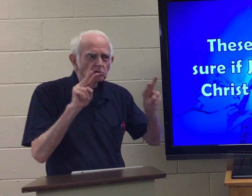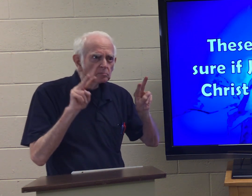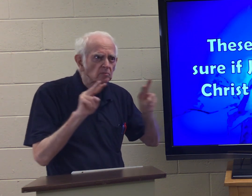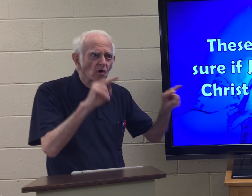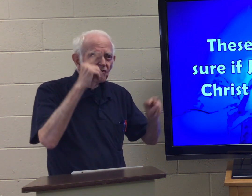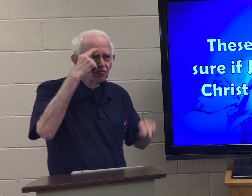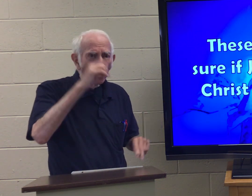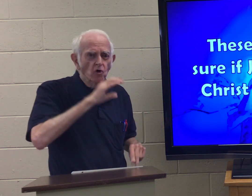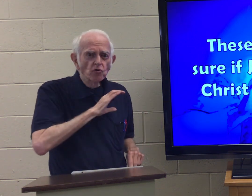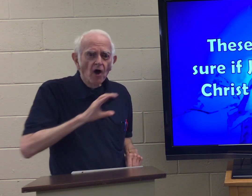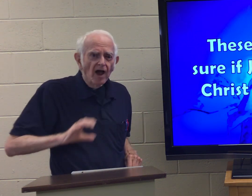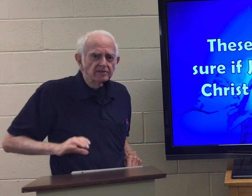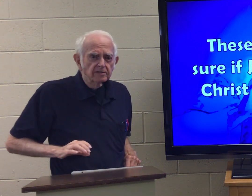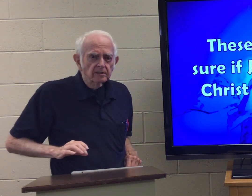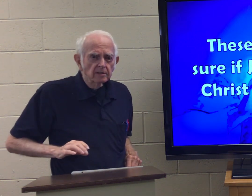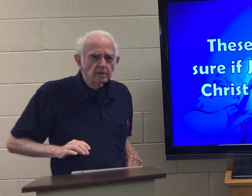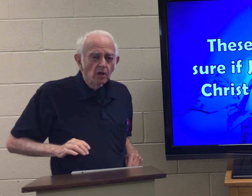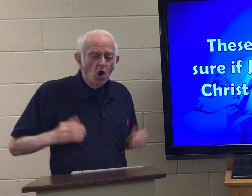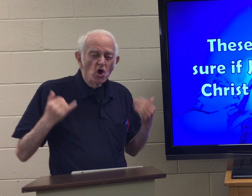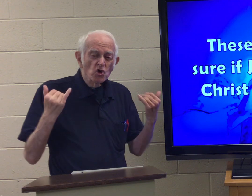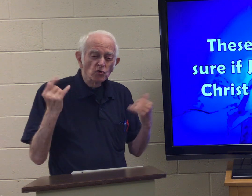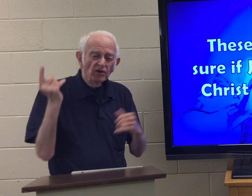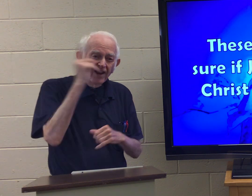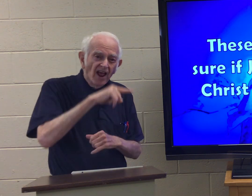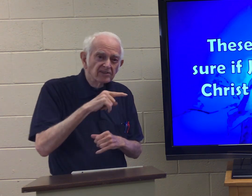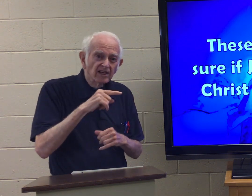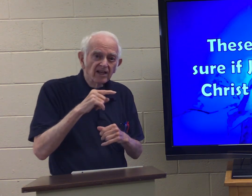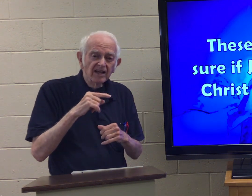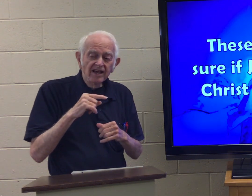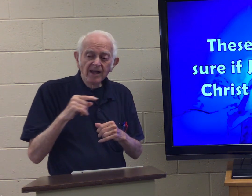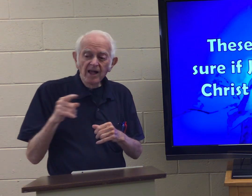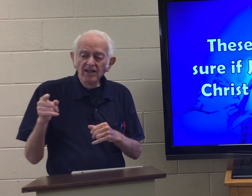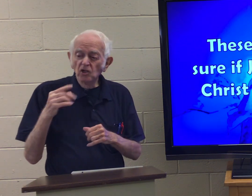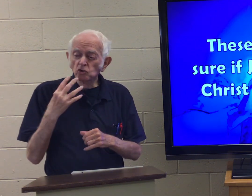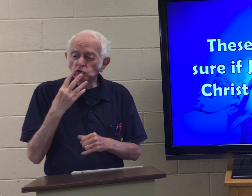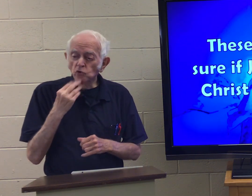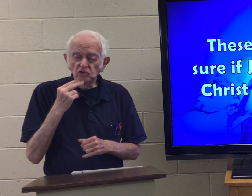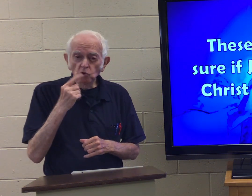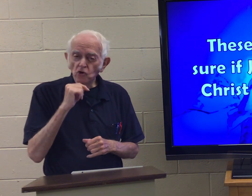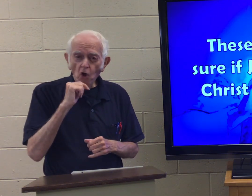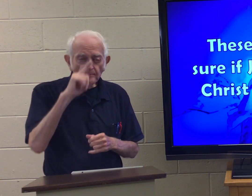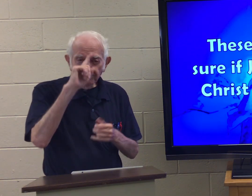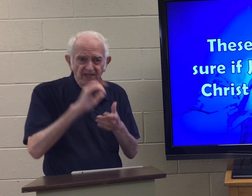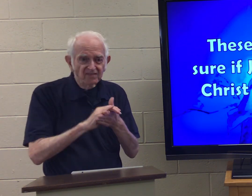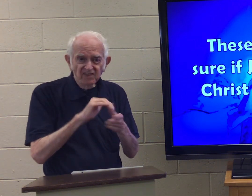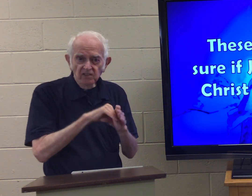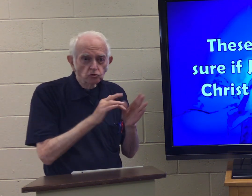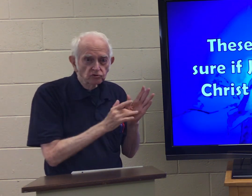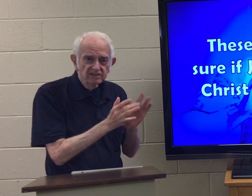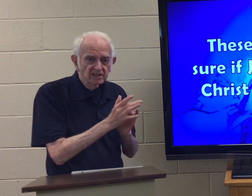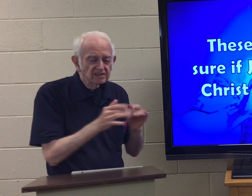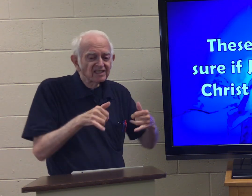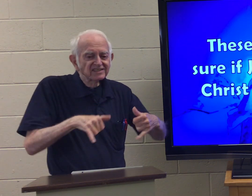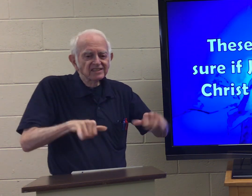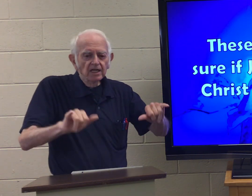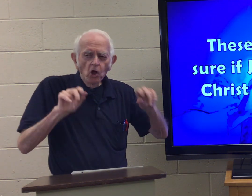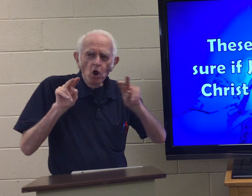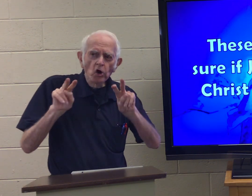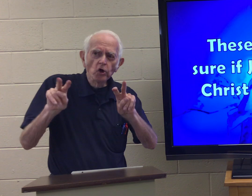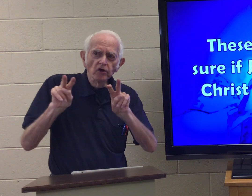look forward to the Christ. Today, the Jews who don't believe in Jesus still are